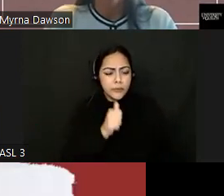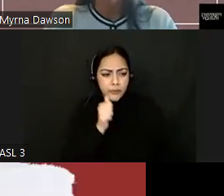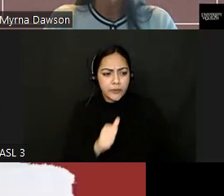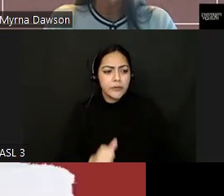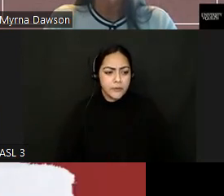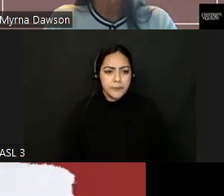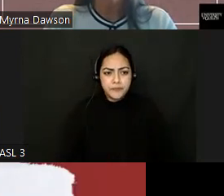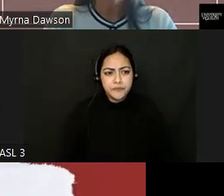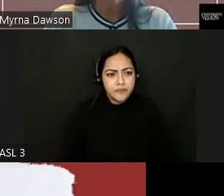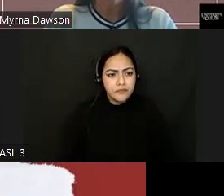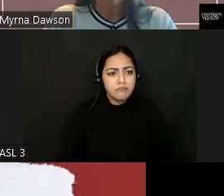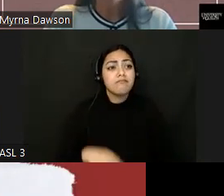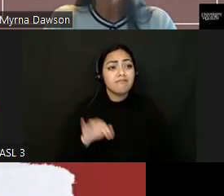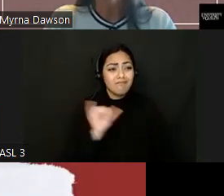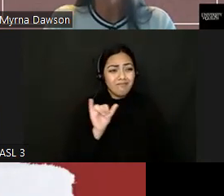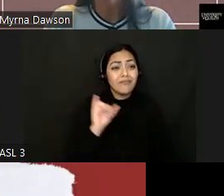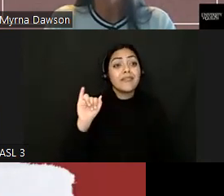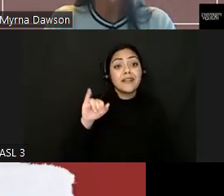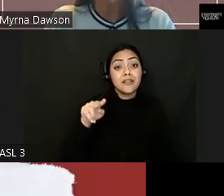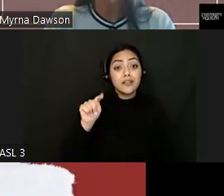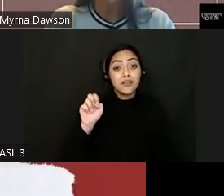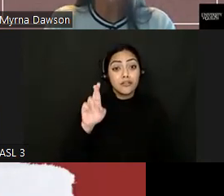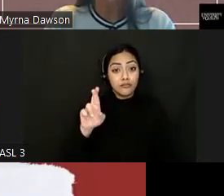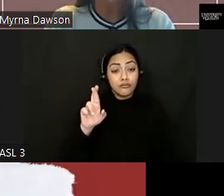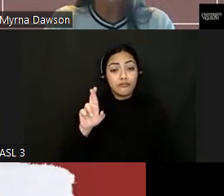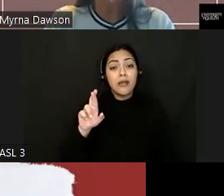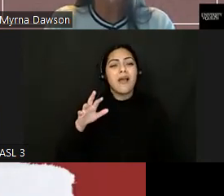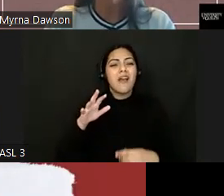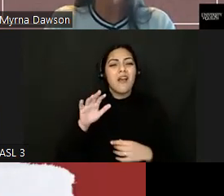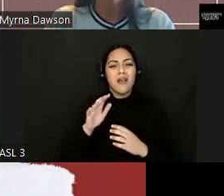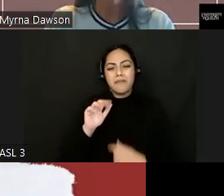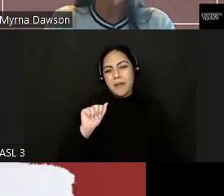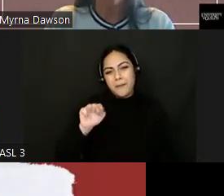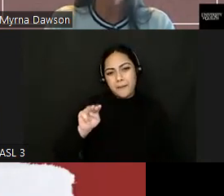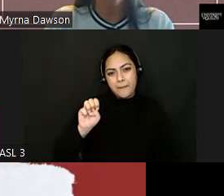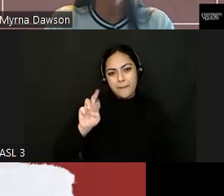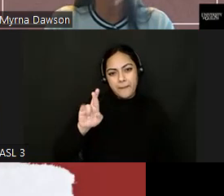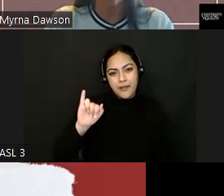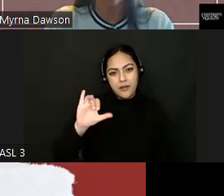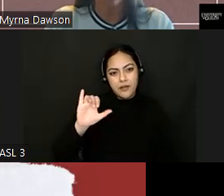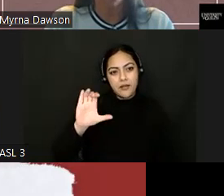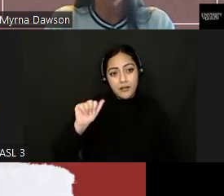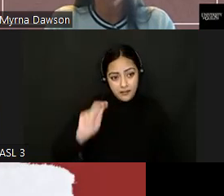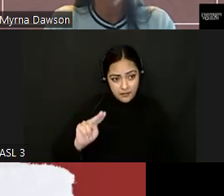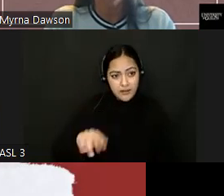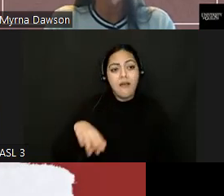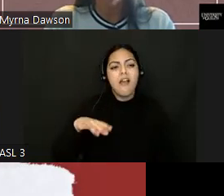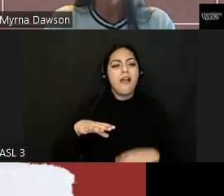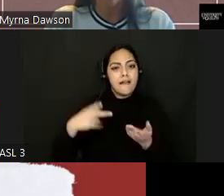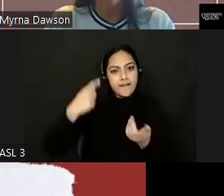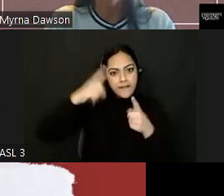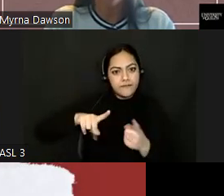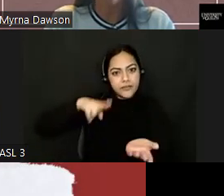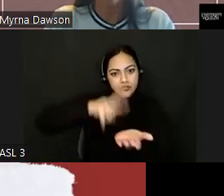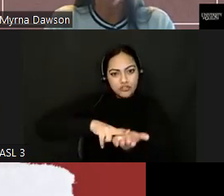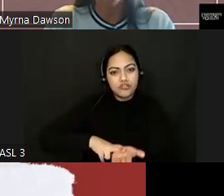And there is also the Inter-American Convention on the Prevention, Punishment, and Eradication of Violence Against Women, a